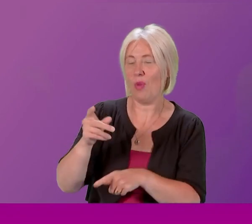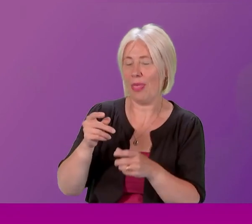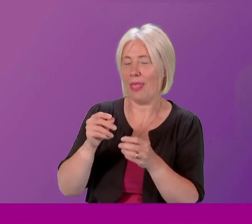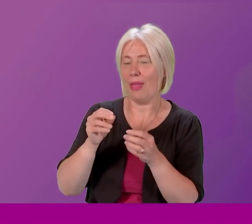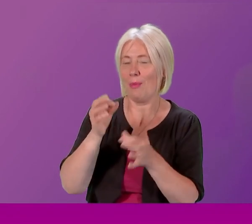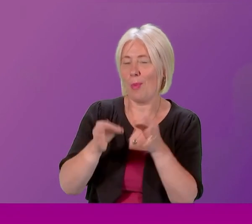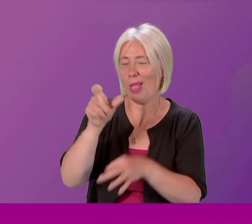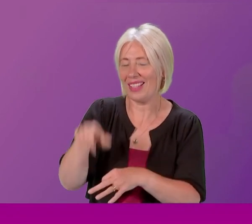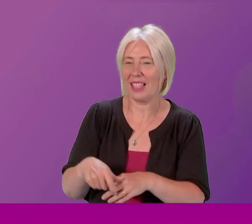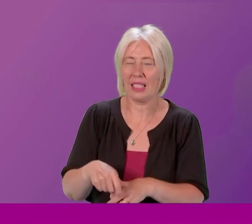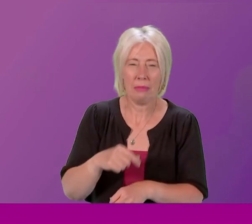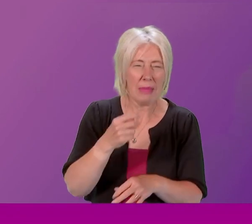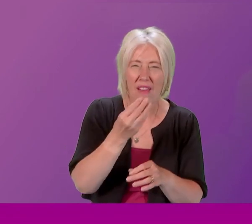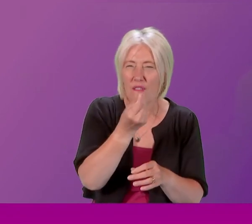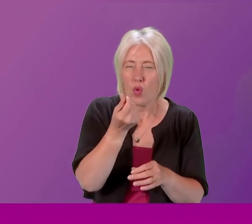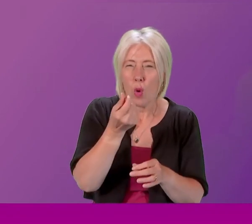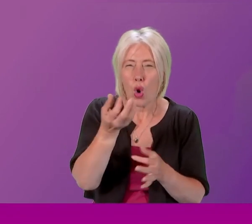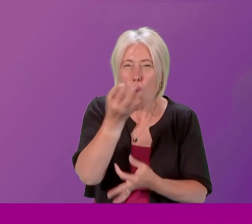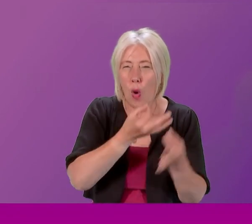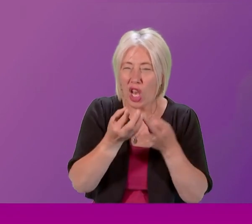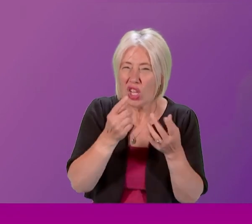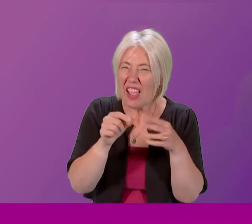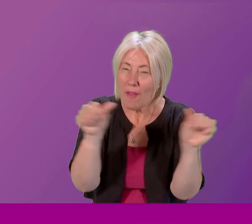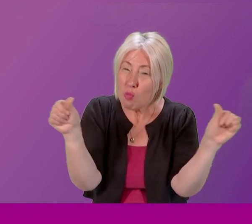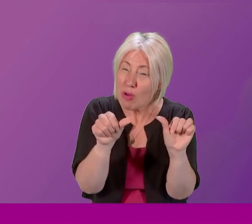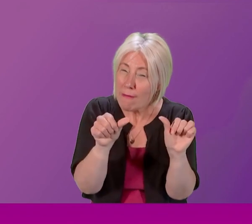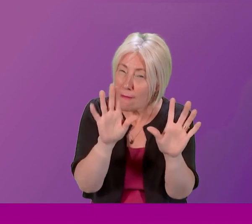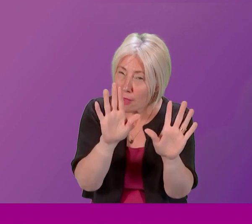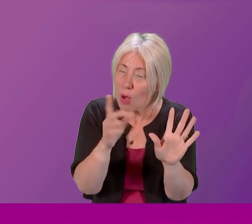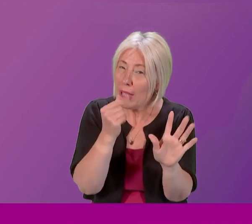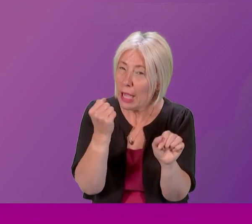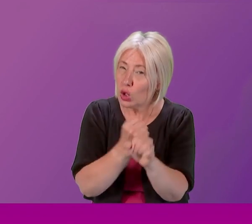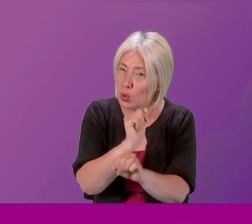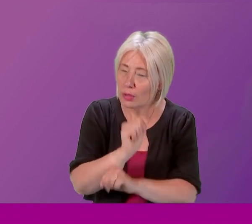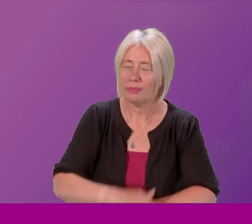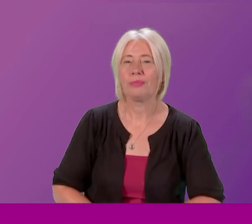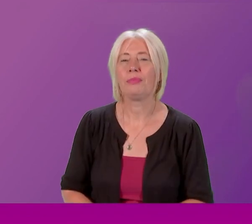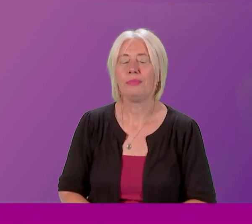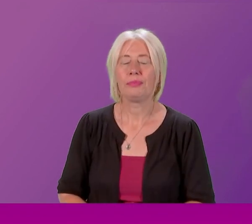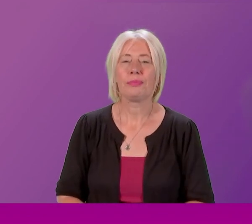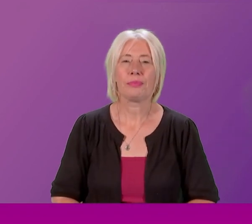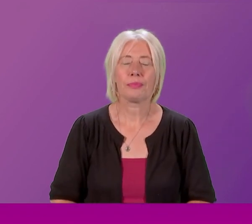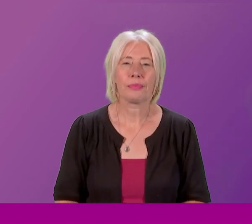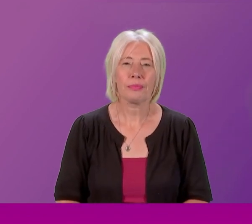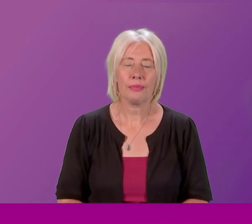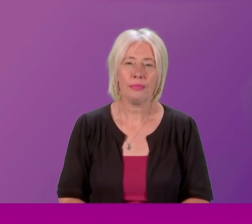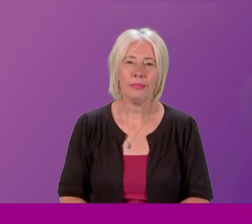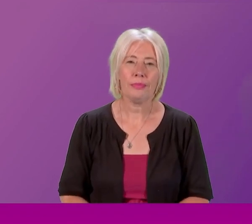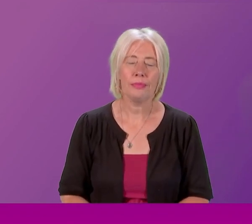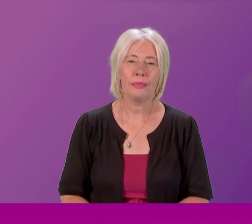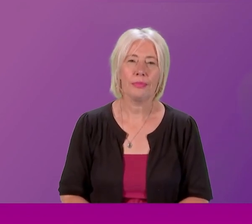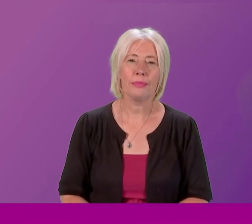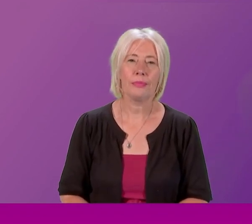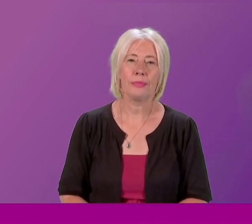maybe three more questions, if the questions are reasonably brief. I've got the lady at the second row back, and then we'll come to the gentleman in the back